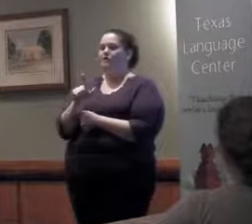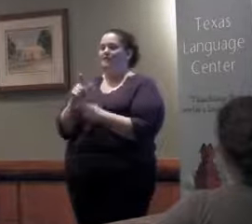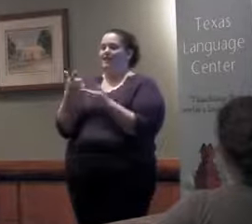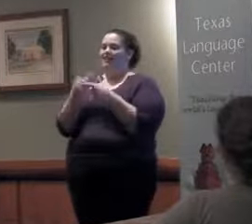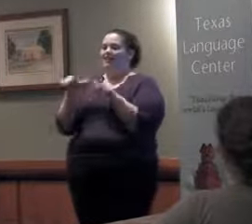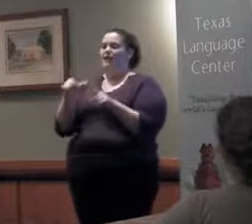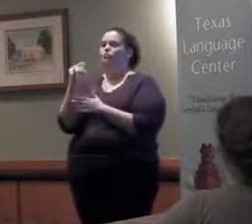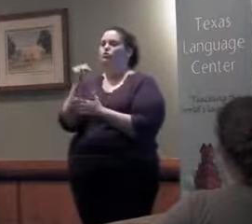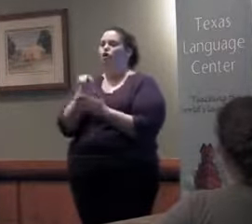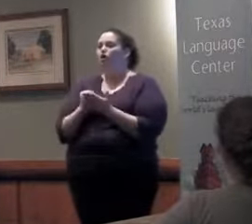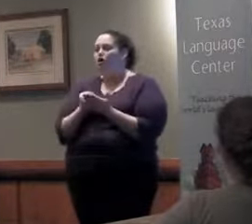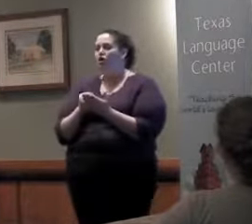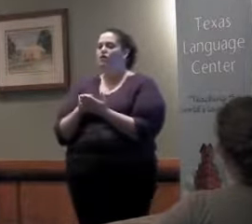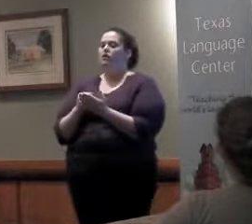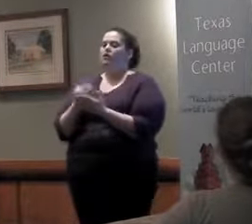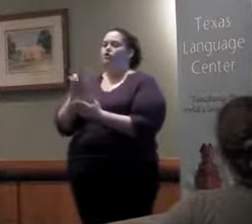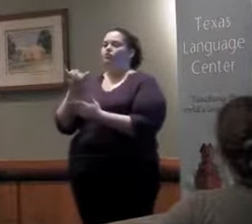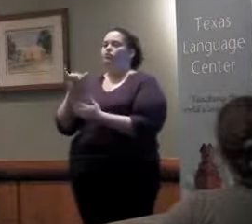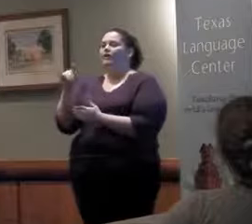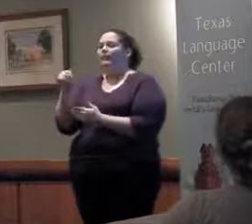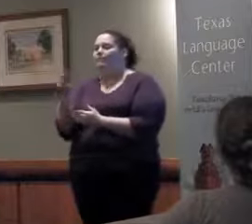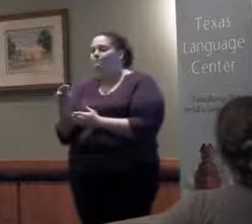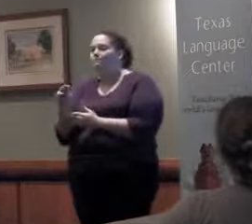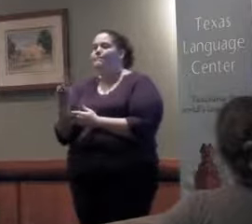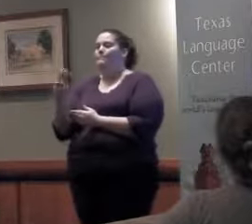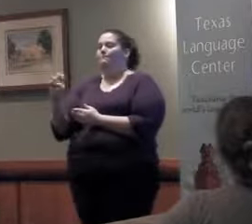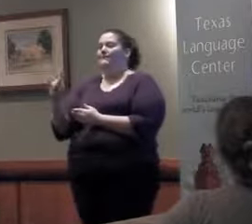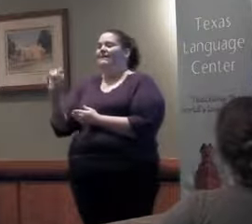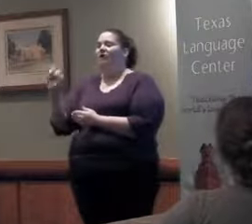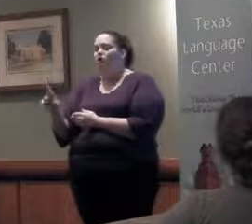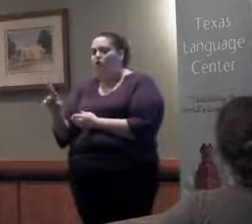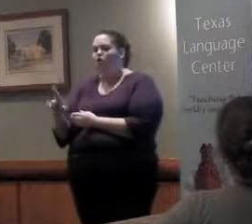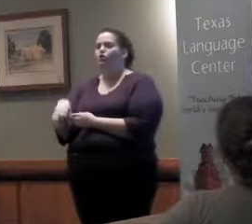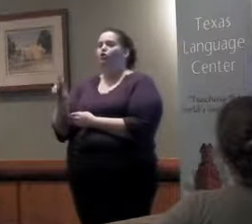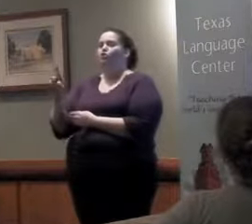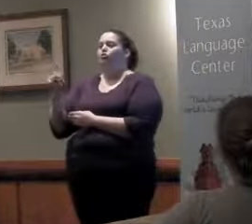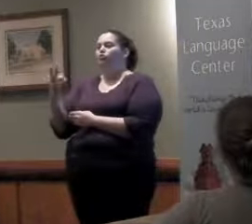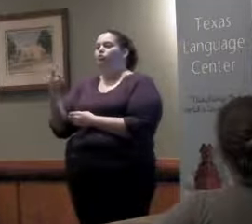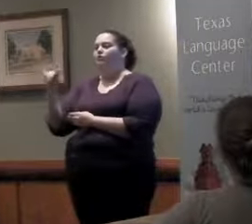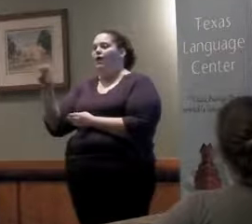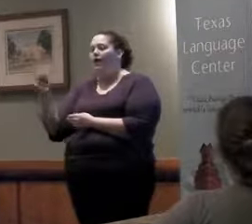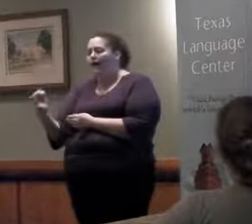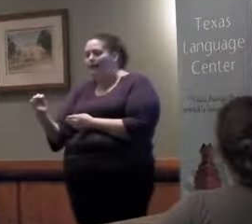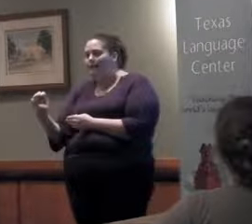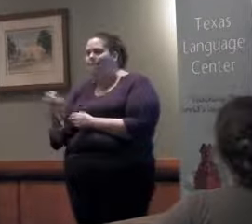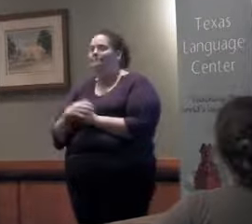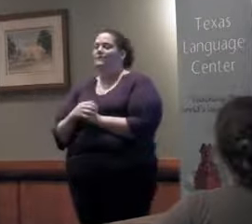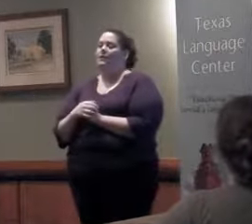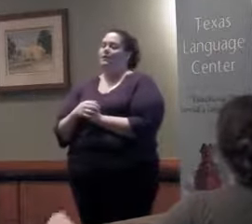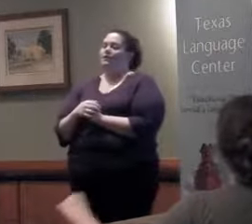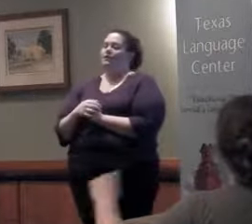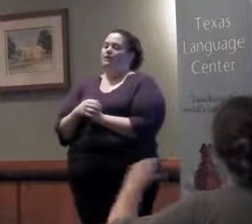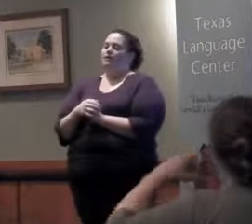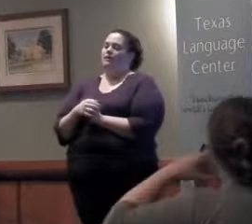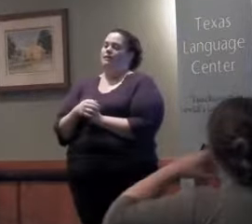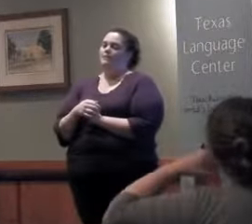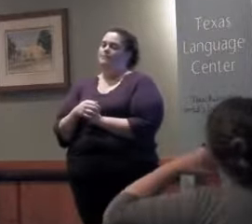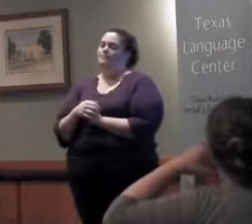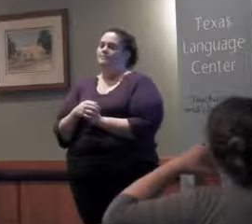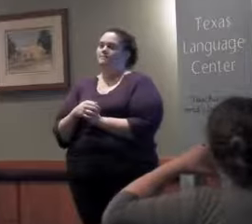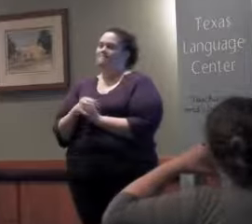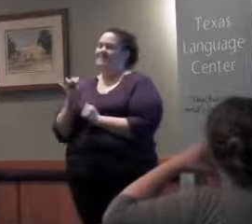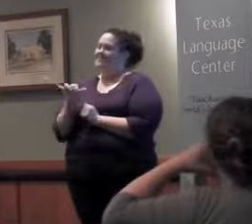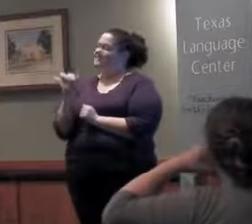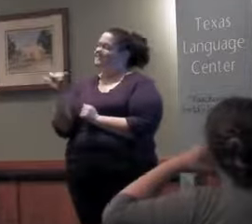art: meter, and rhythm, and rhyme, poetic devices, and the same